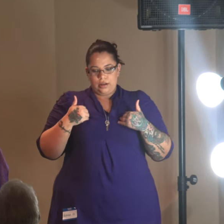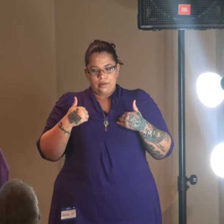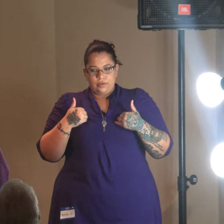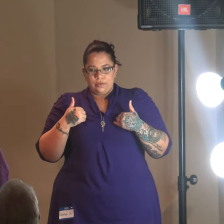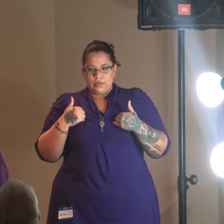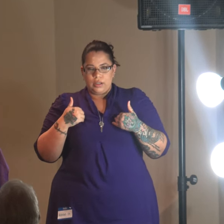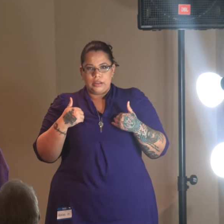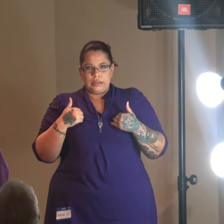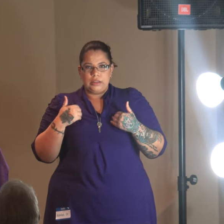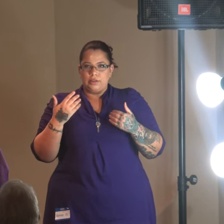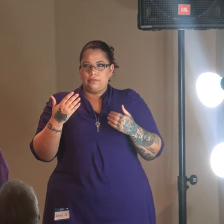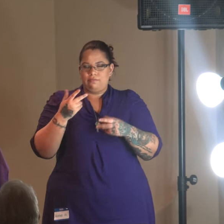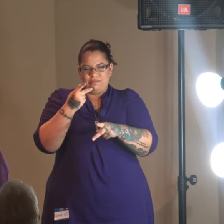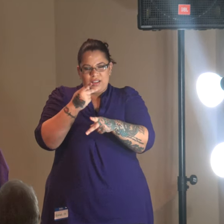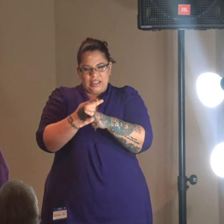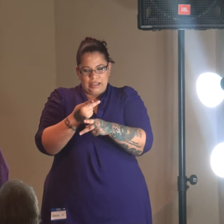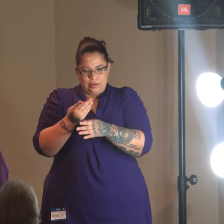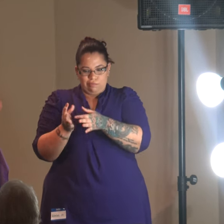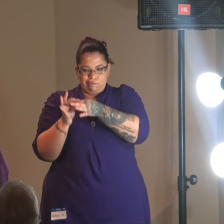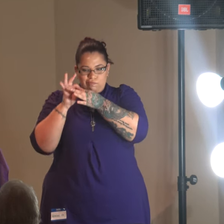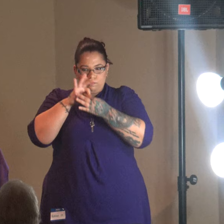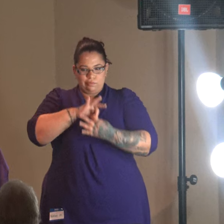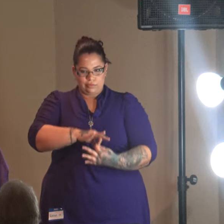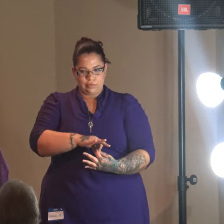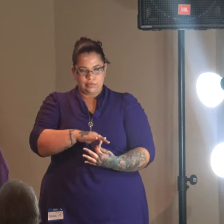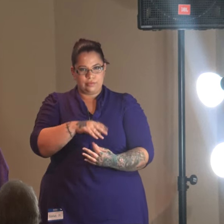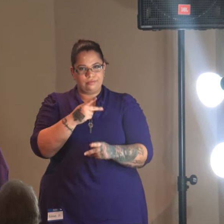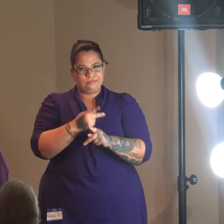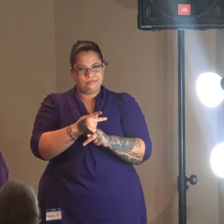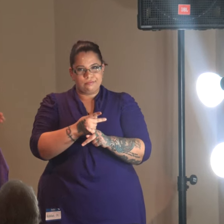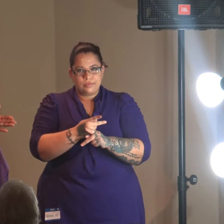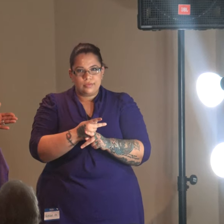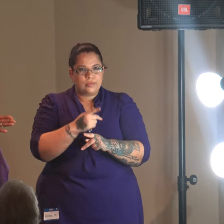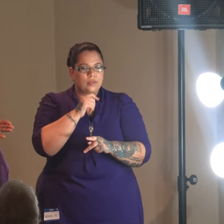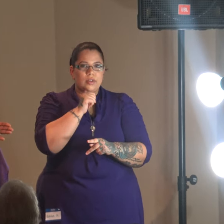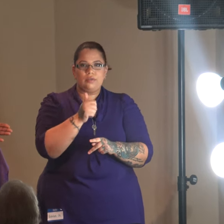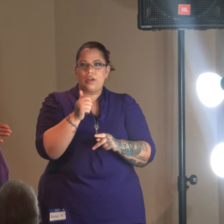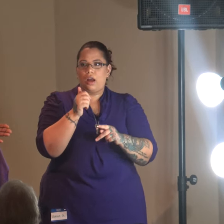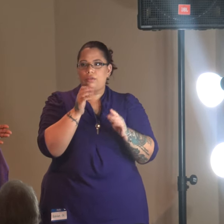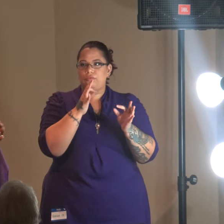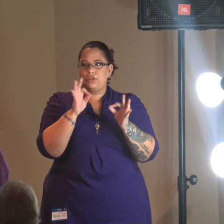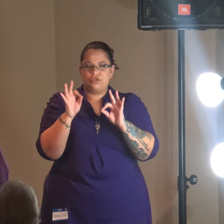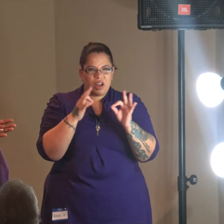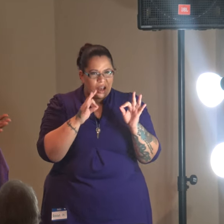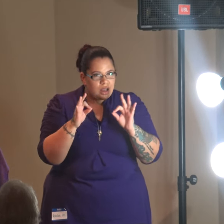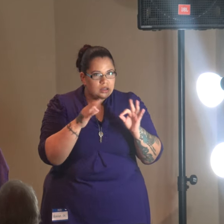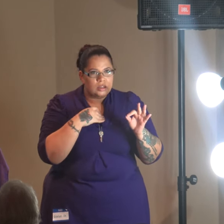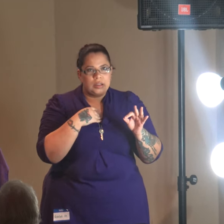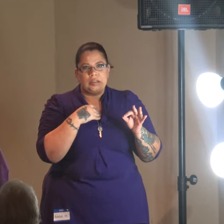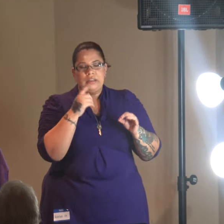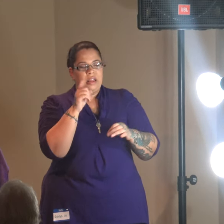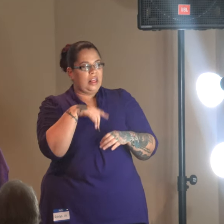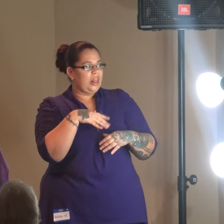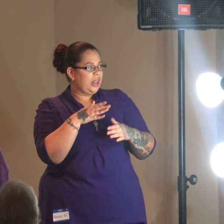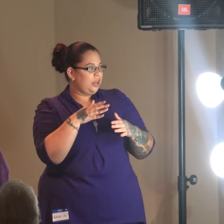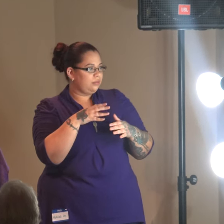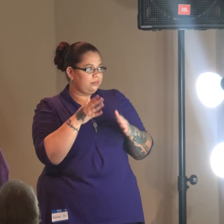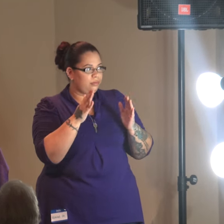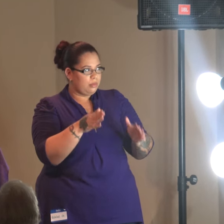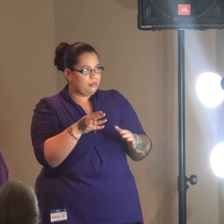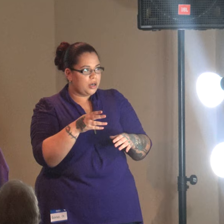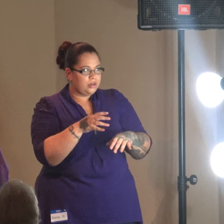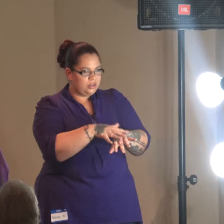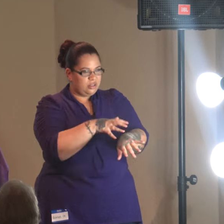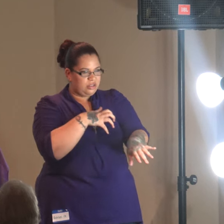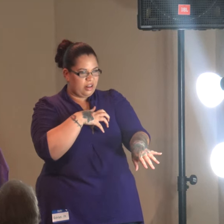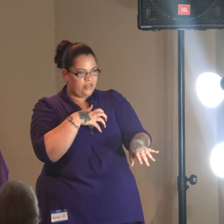keep yourself aligned. And that is the adventure, keeping yourself aligned, not getting distracted by the person in traffic that cuts you off, you know, not,